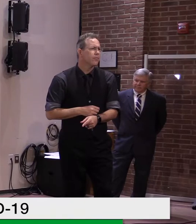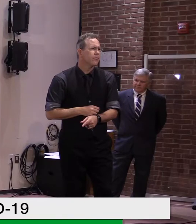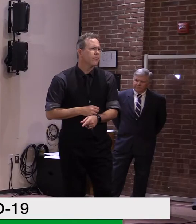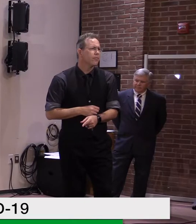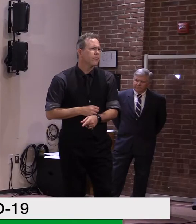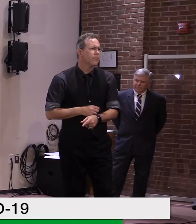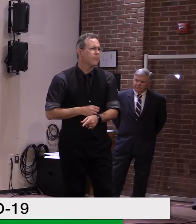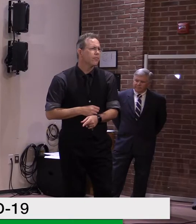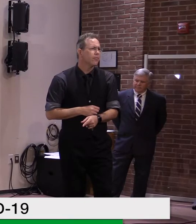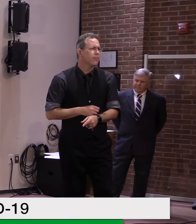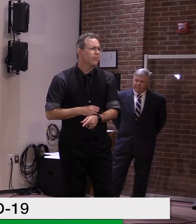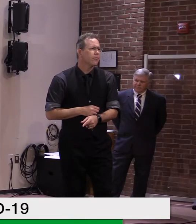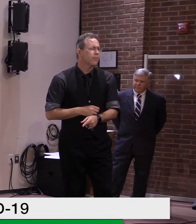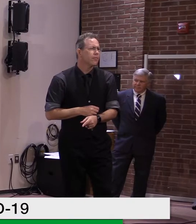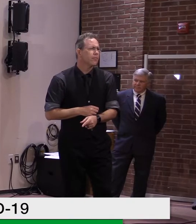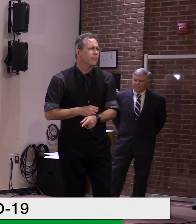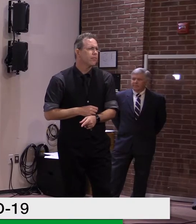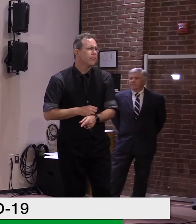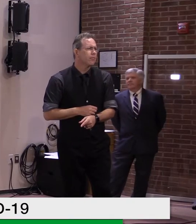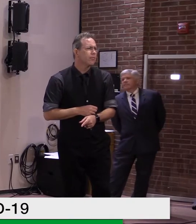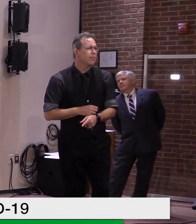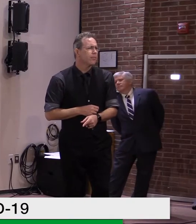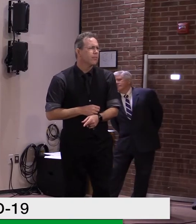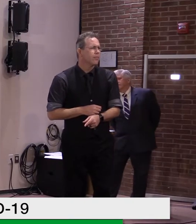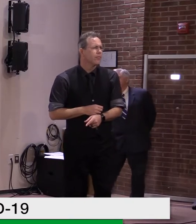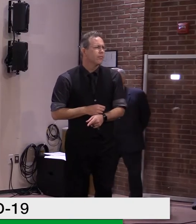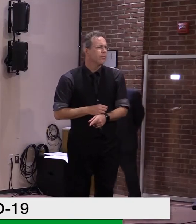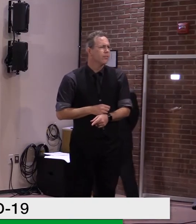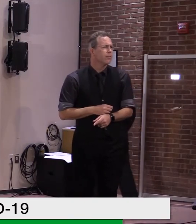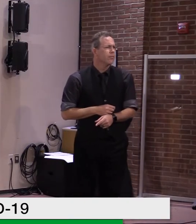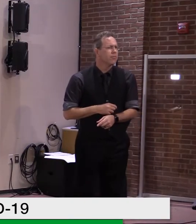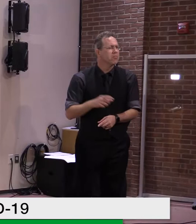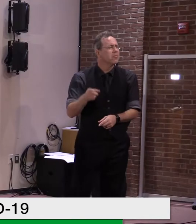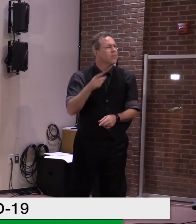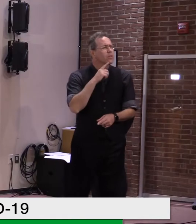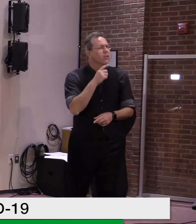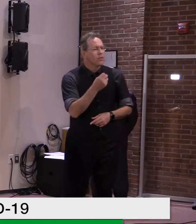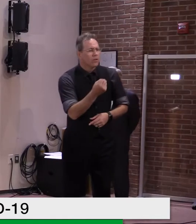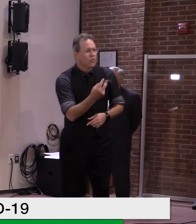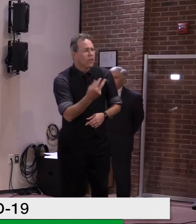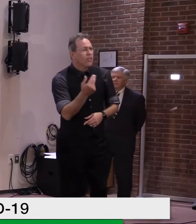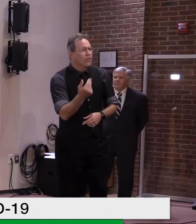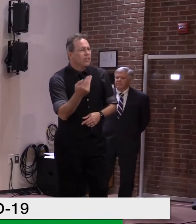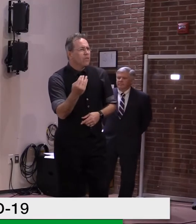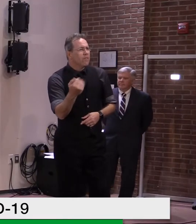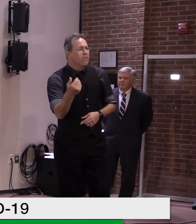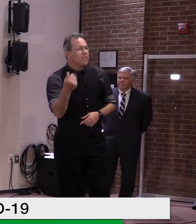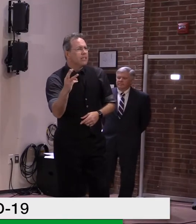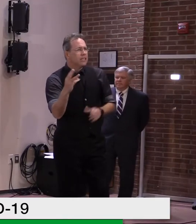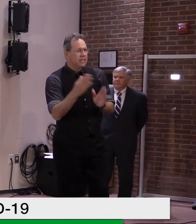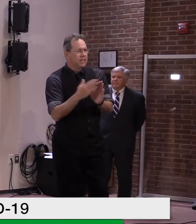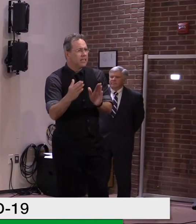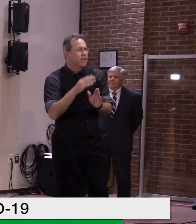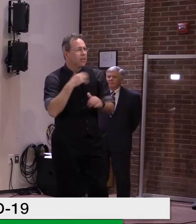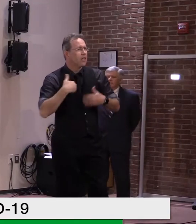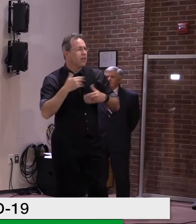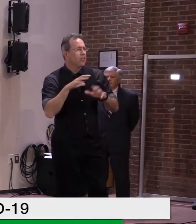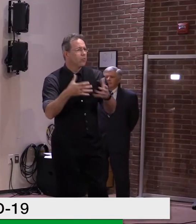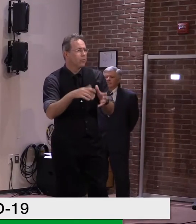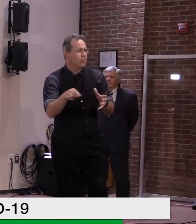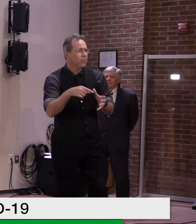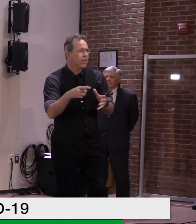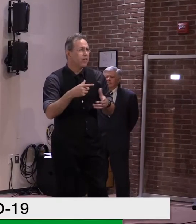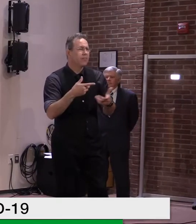or vaccine doses put out. Is that why you're kind of discussing like the parents getting